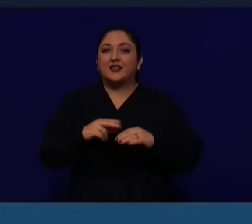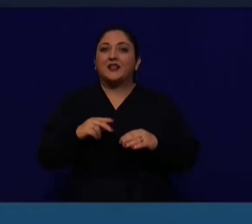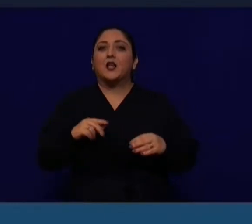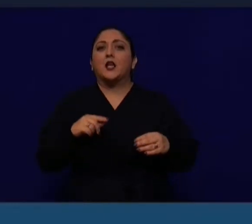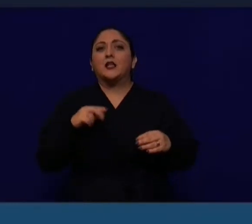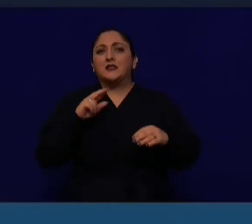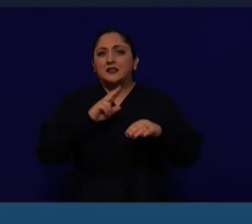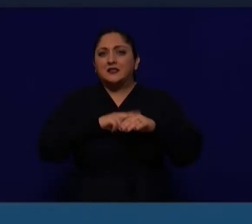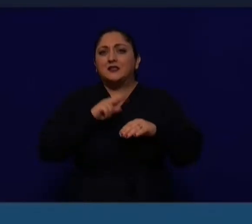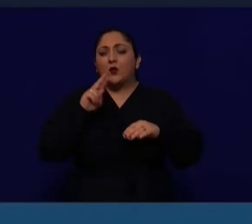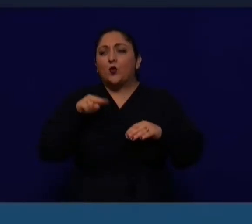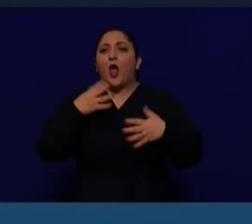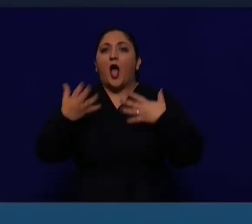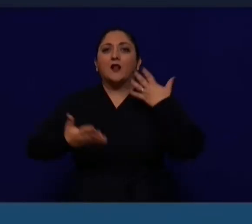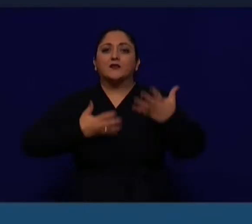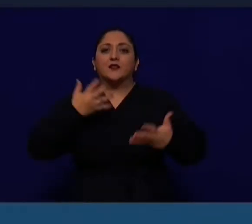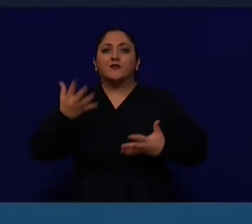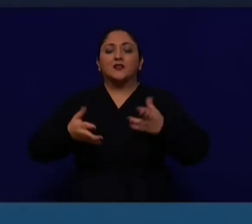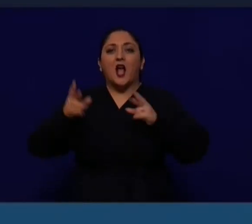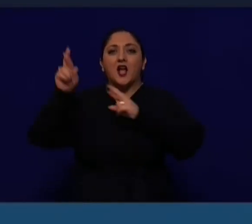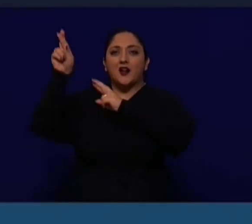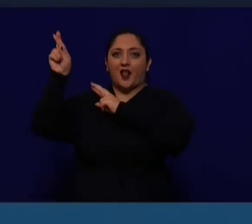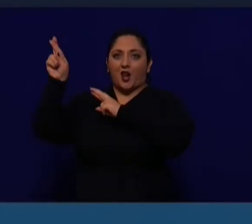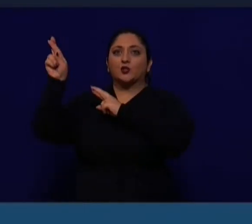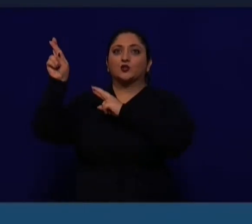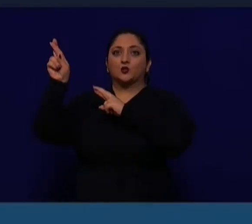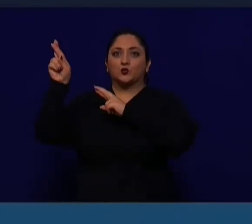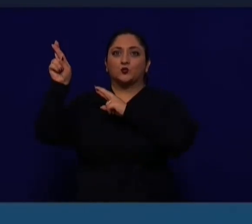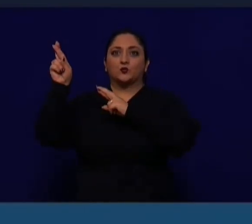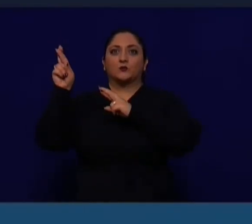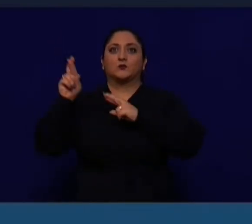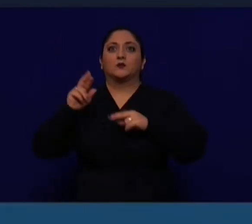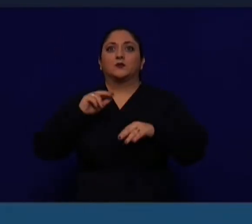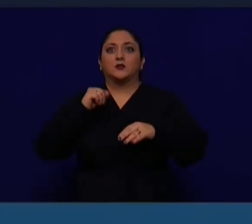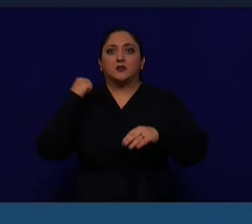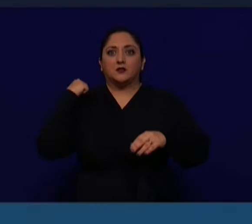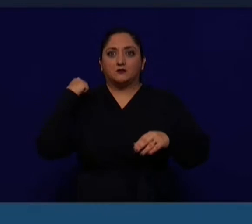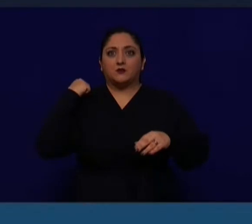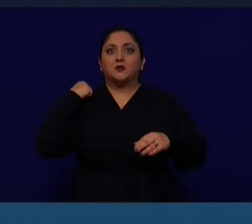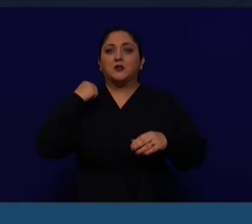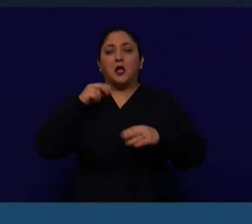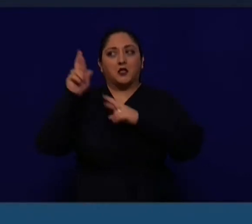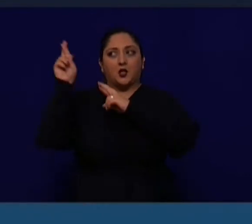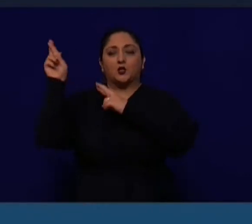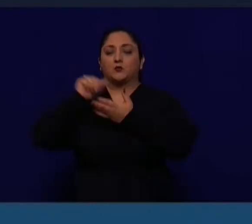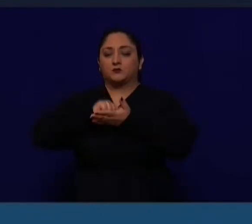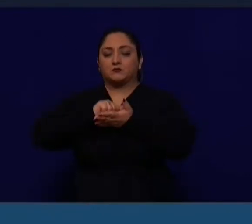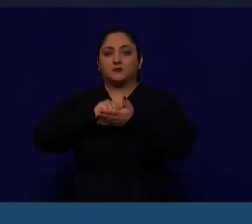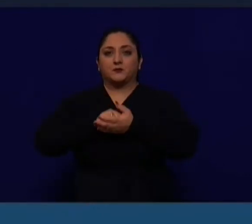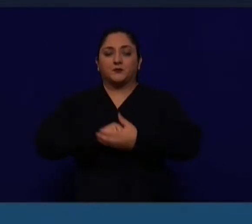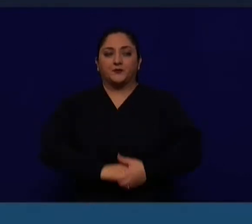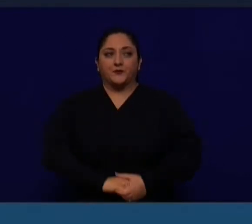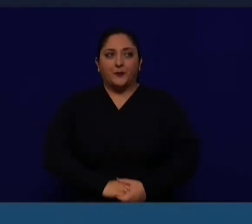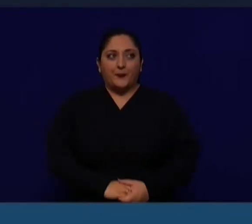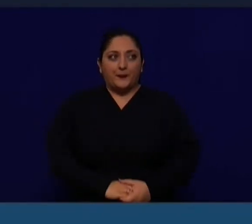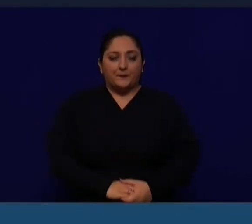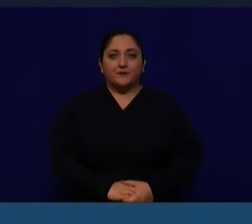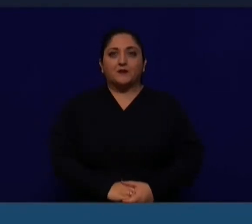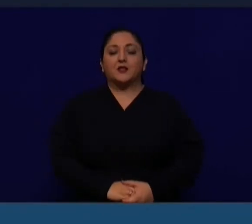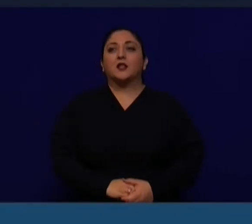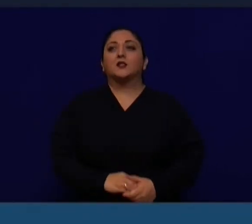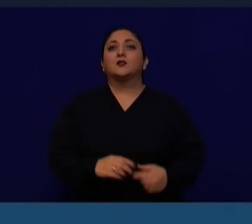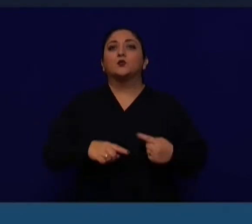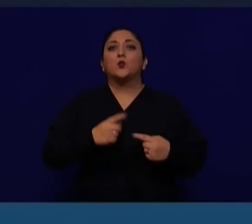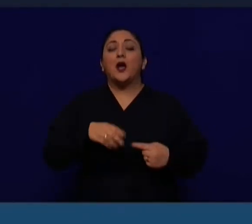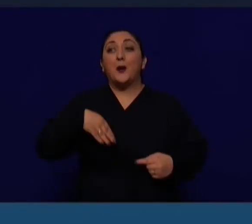il-religious events li dawk ikunu maqbula wkoll ma' l-awtoritajiet reliġjużi. Fejn inti għandek barra